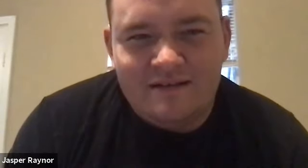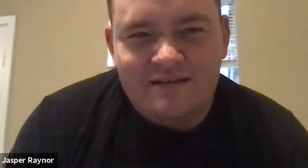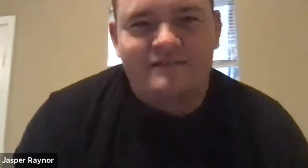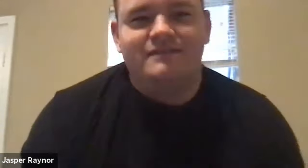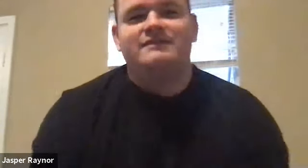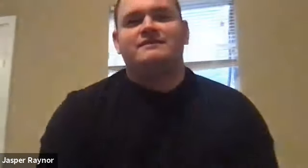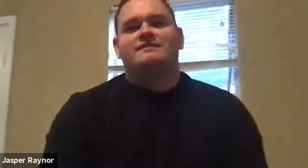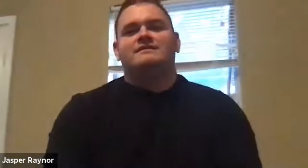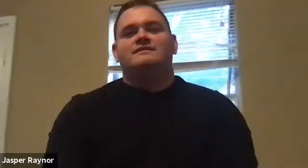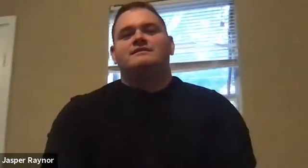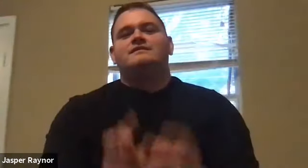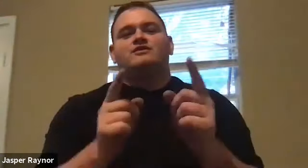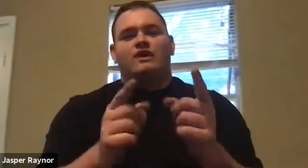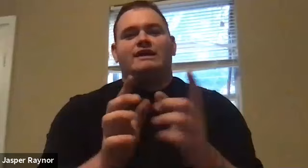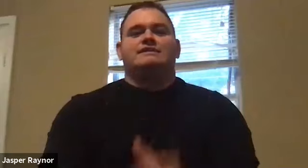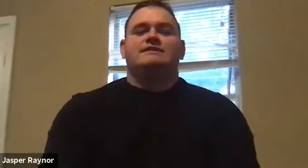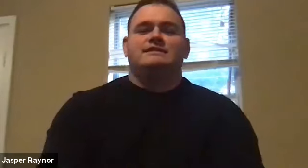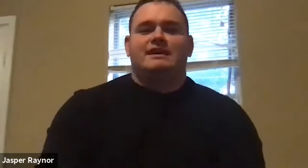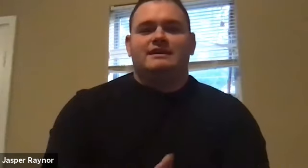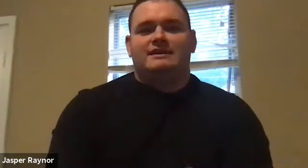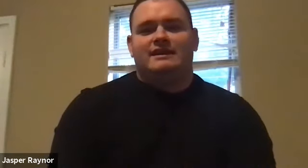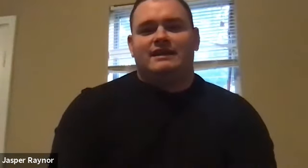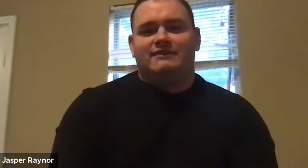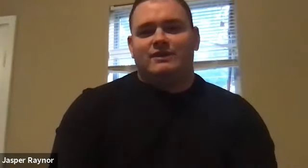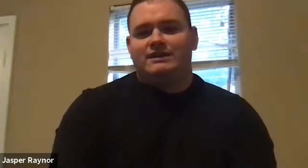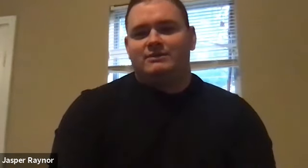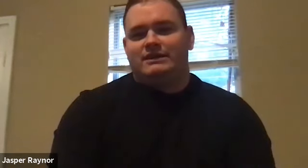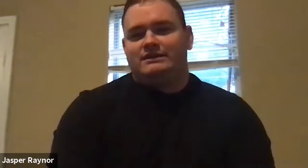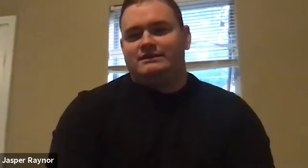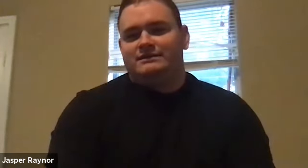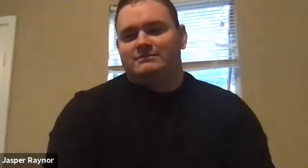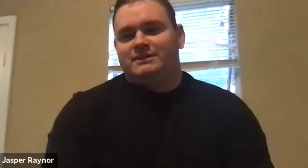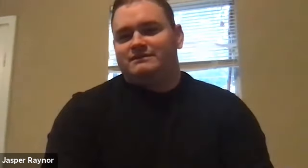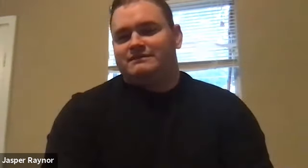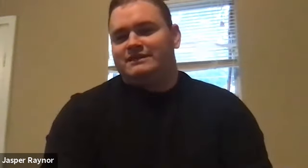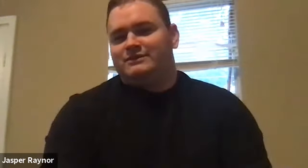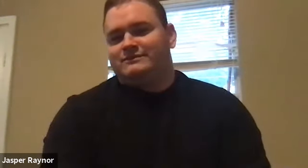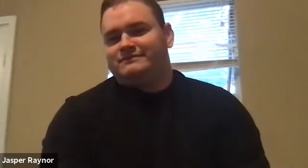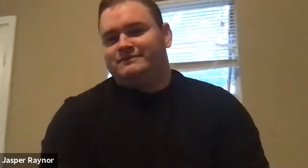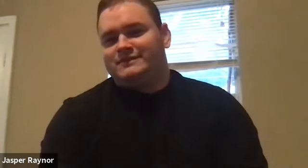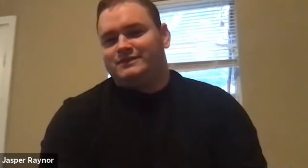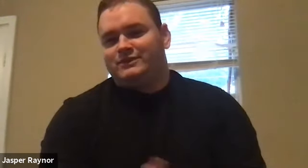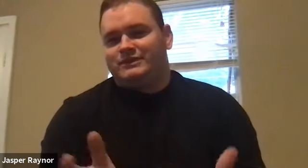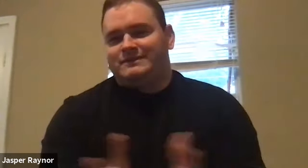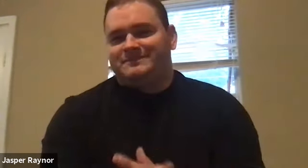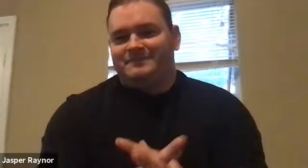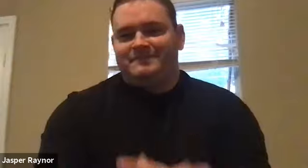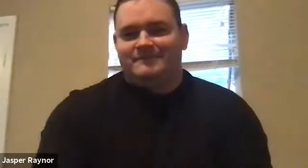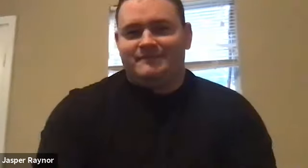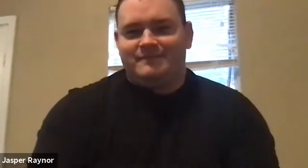in the deaf community. Right. Yeah. And I have no idea why, but they do. So It cool, might yeah. be because instead of